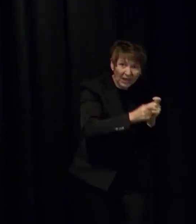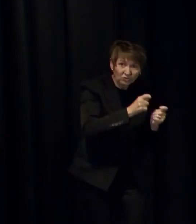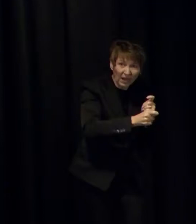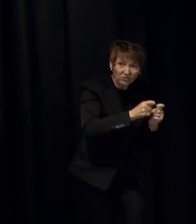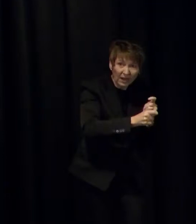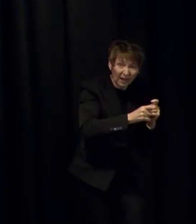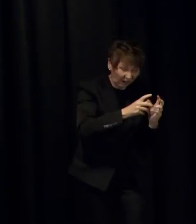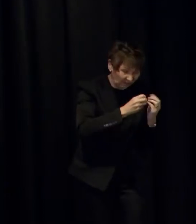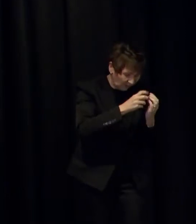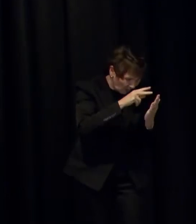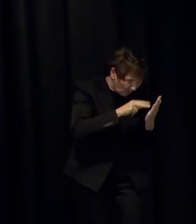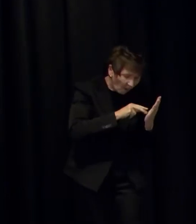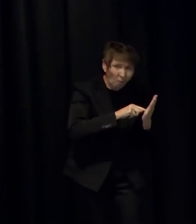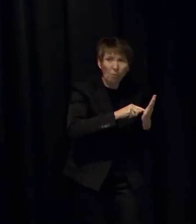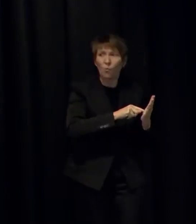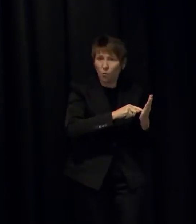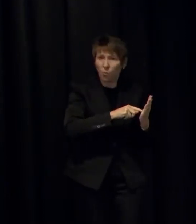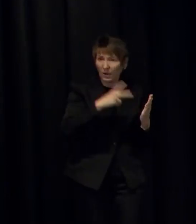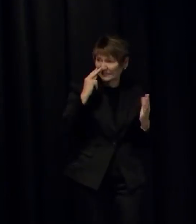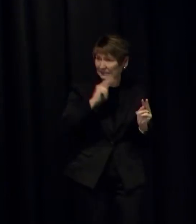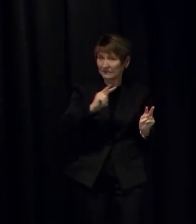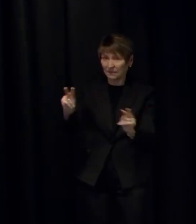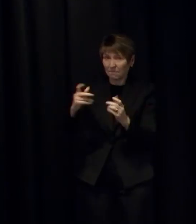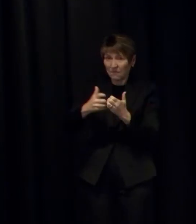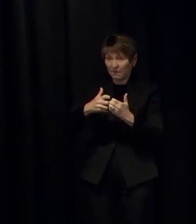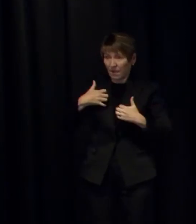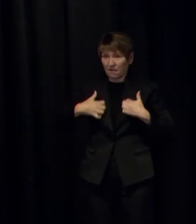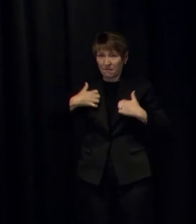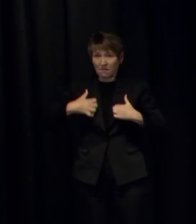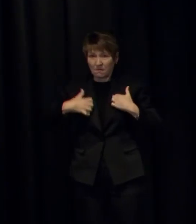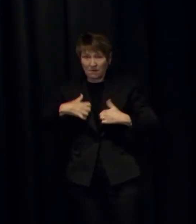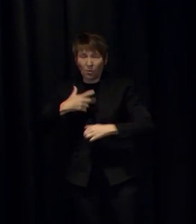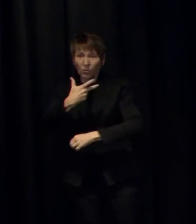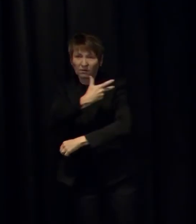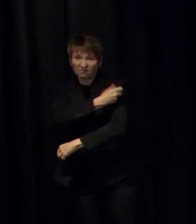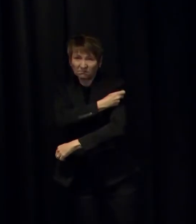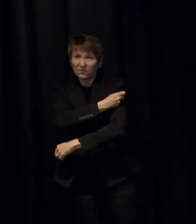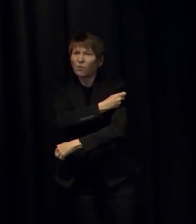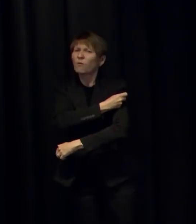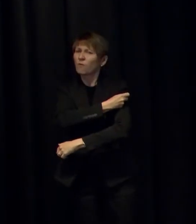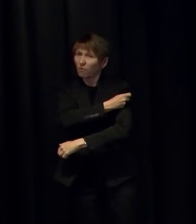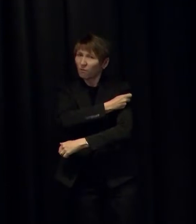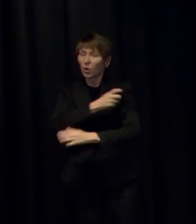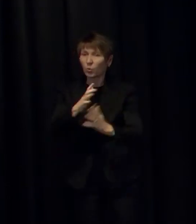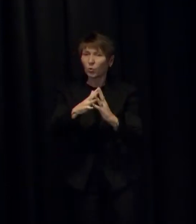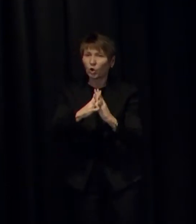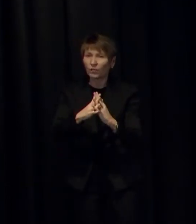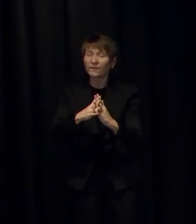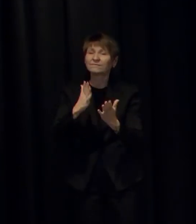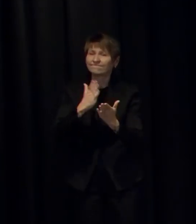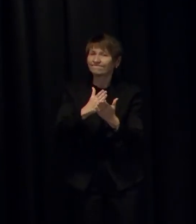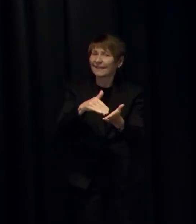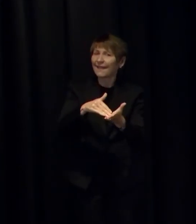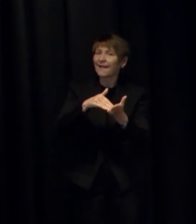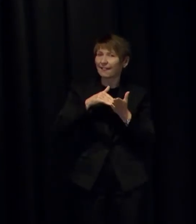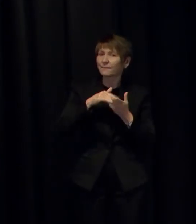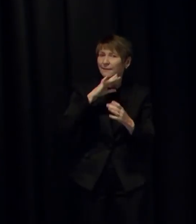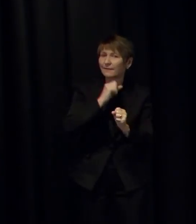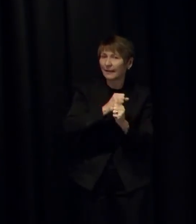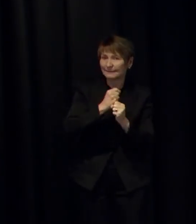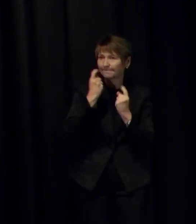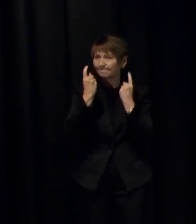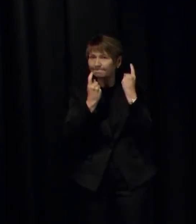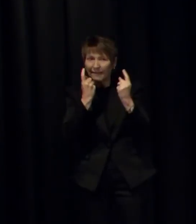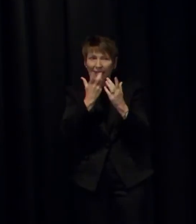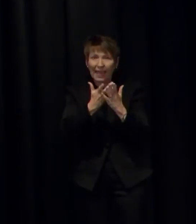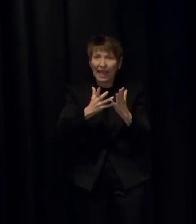in terms of our vaccination coverage. It will make a huge difference to the size and complexity of our outbreak now.